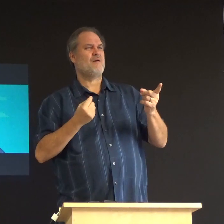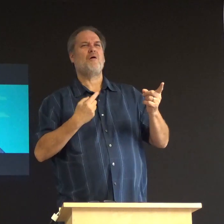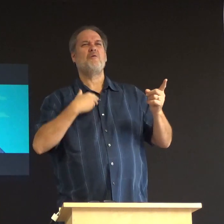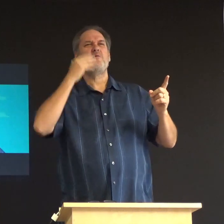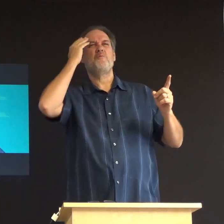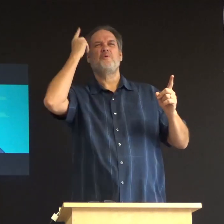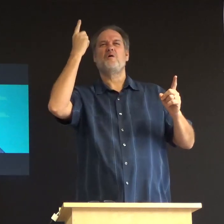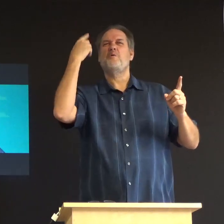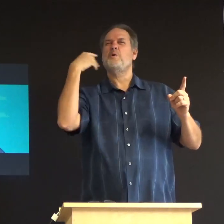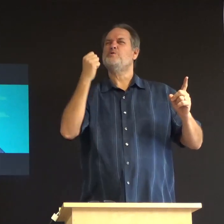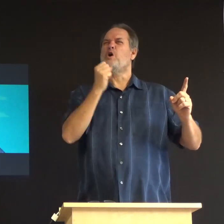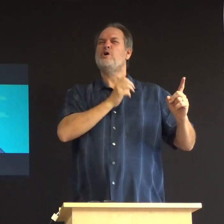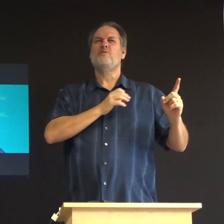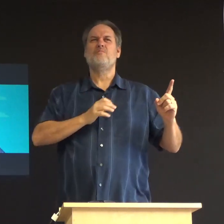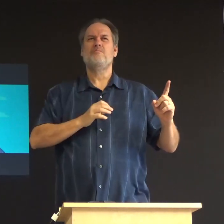Christ.